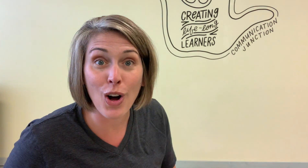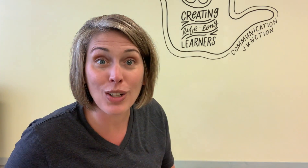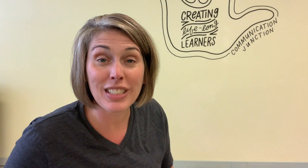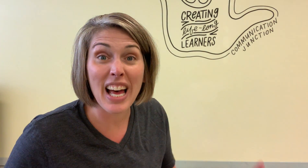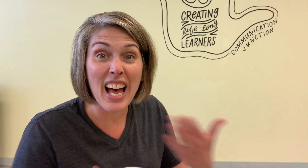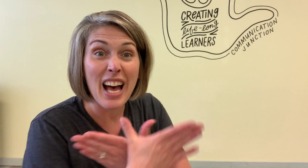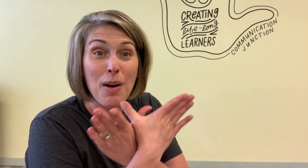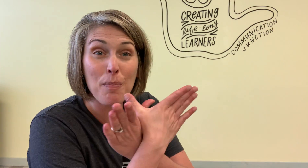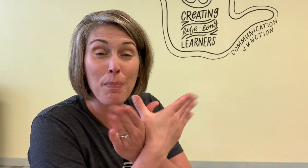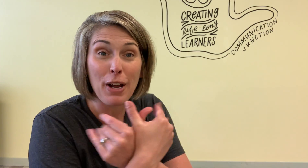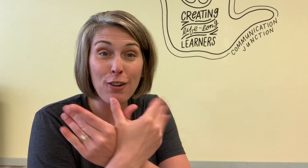called